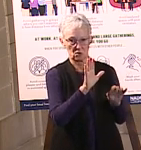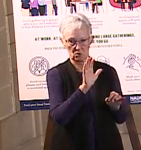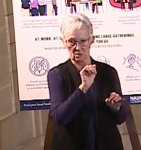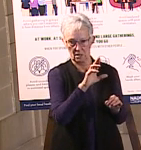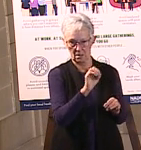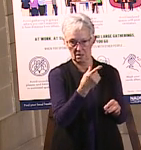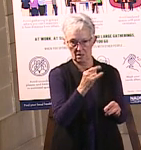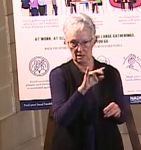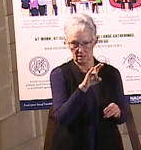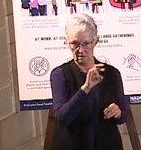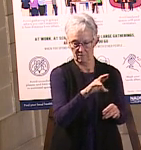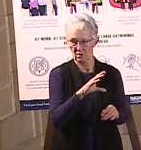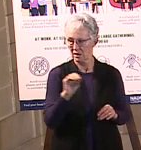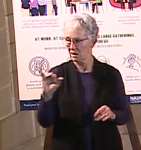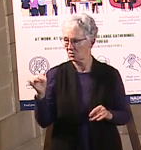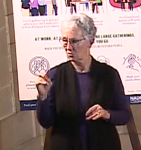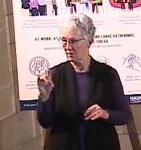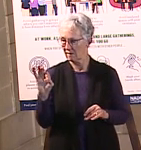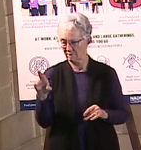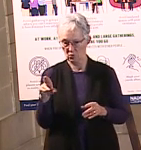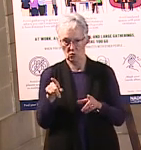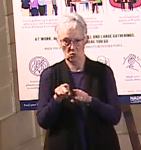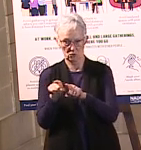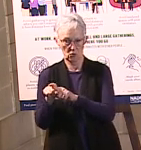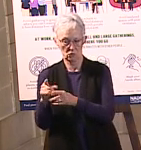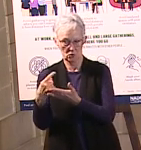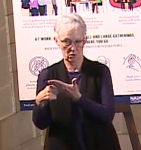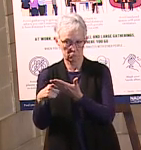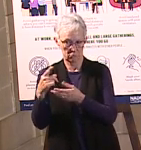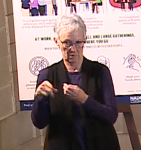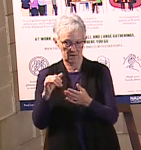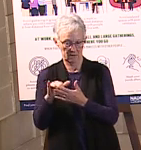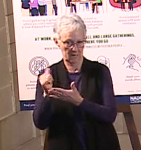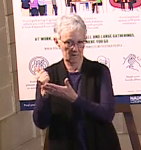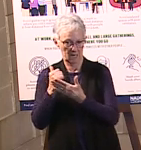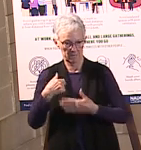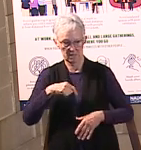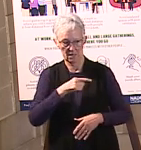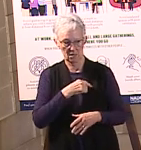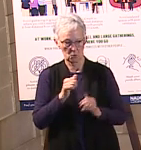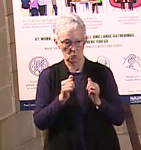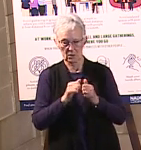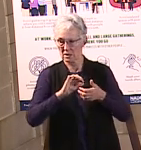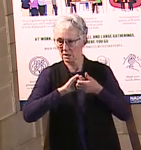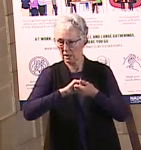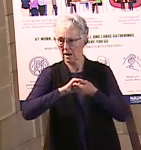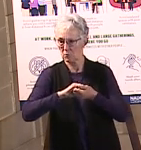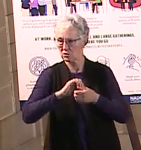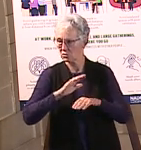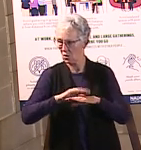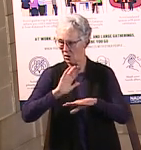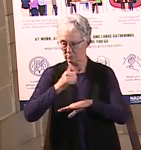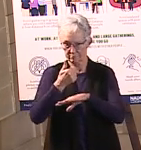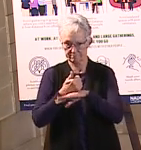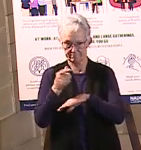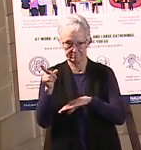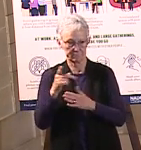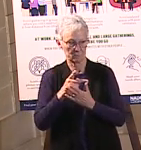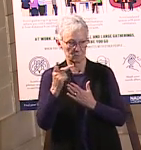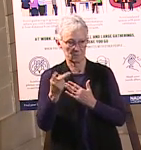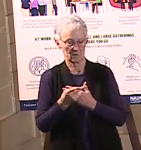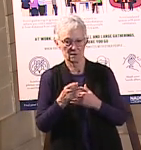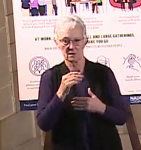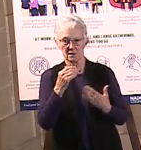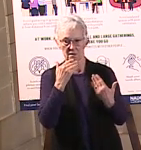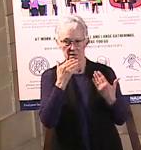much for talking about that topic as well, and for helping us out with the collaboration on creating that program. And of course, we want to thank